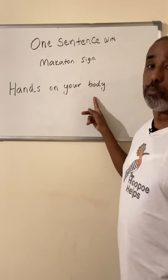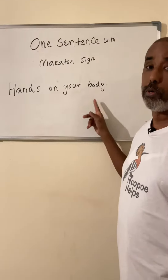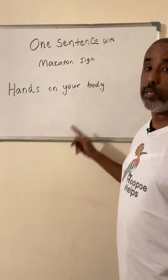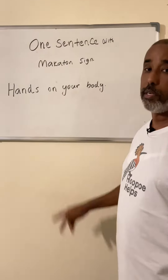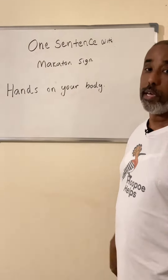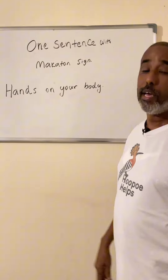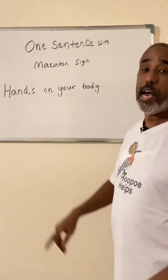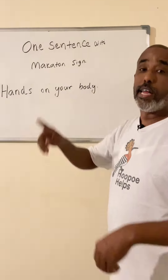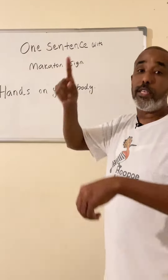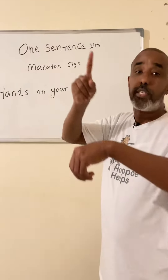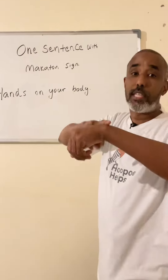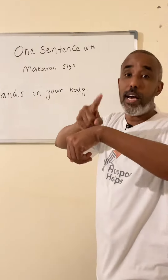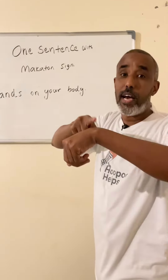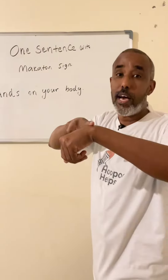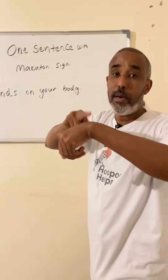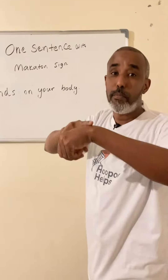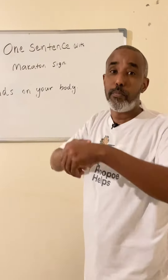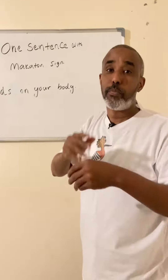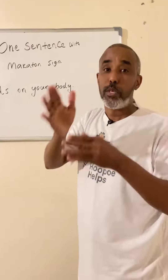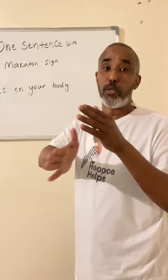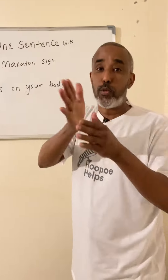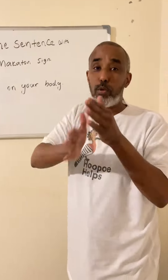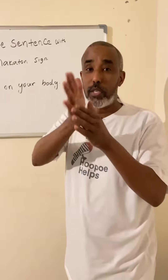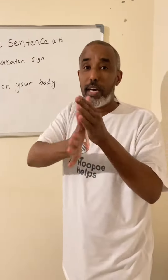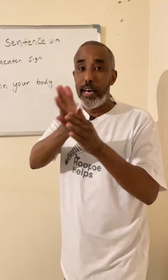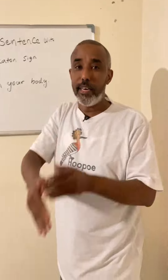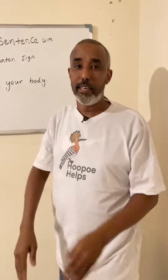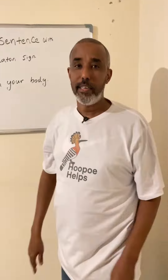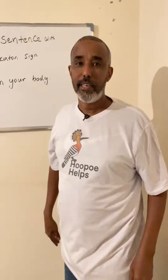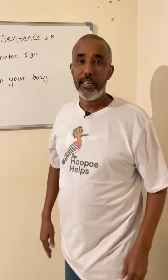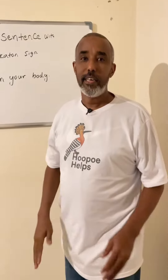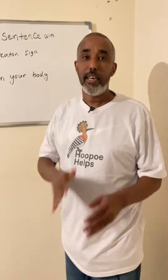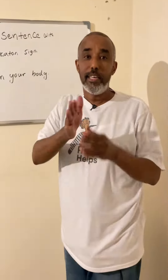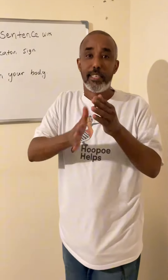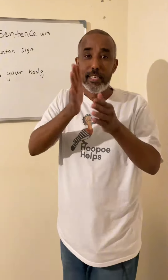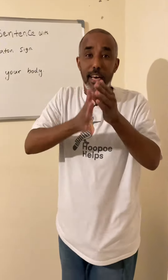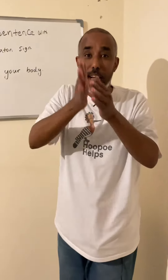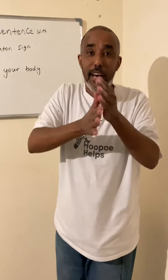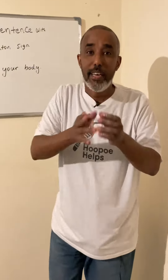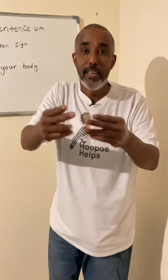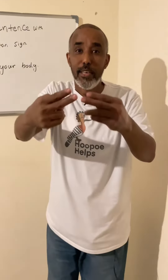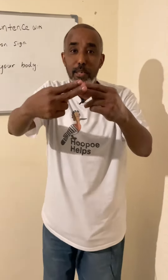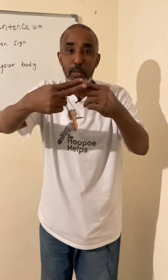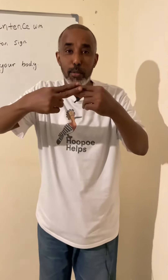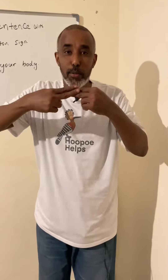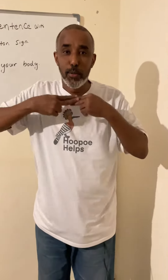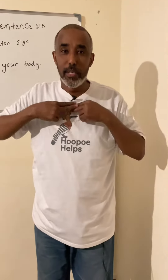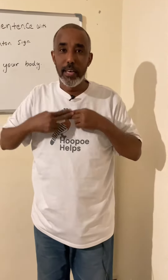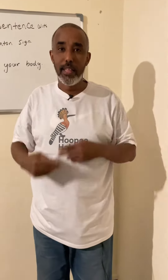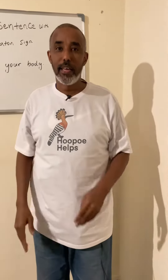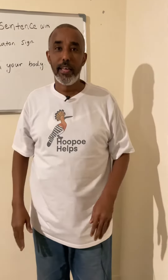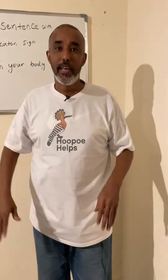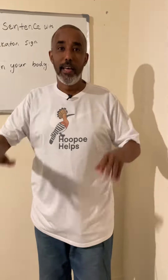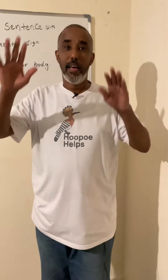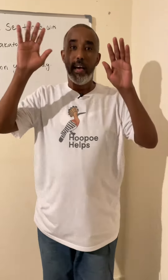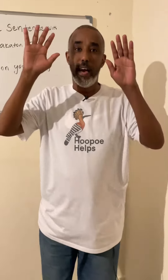body. And it's time to sign. Let's sign together. Hands